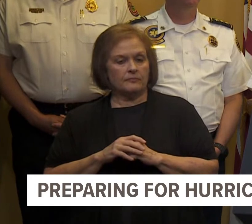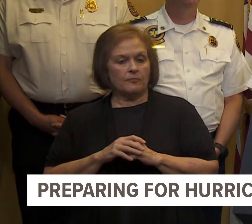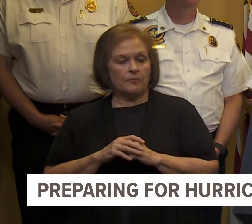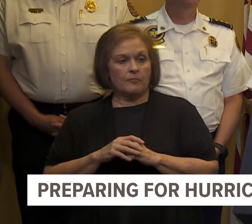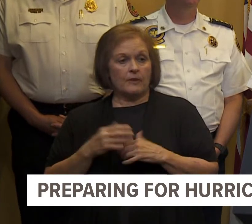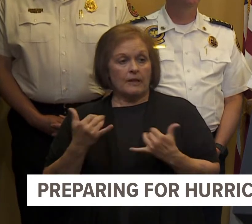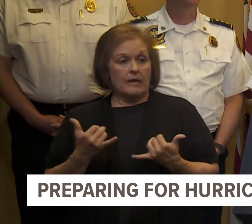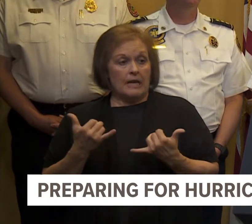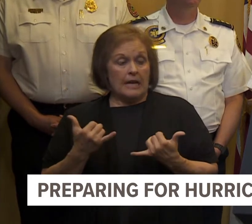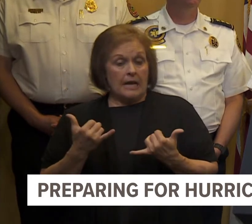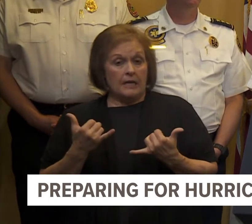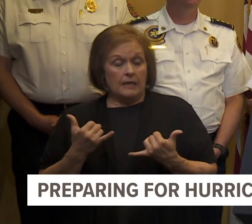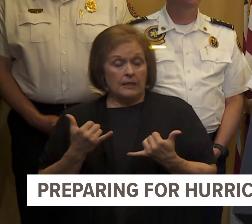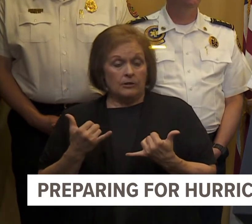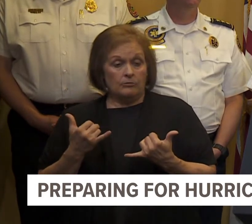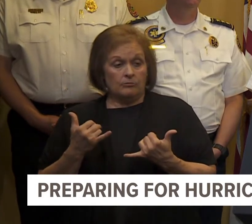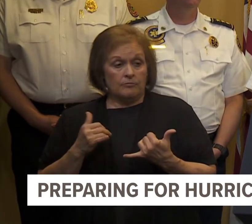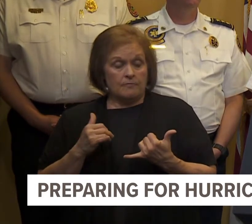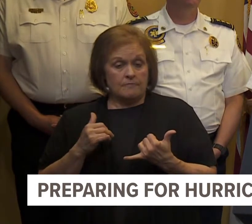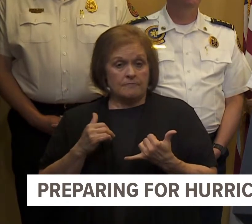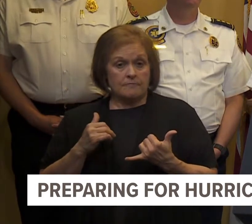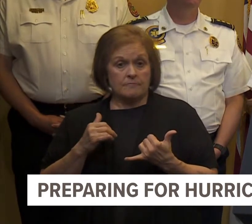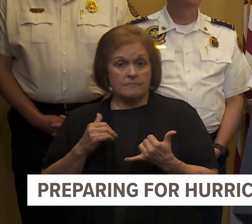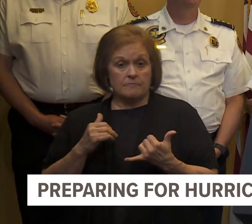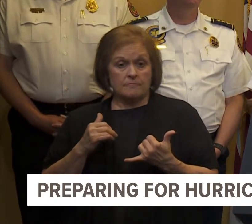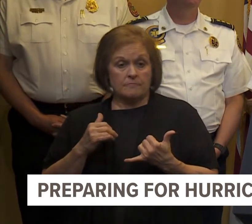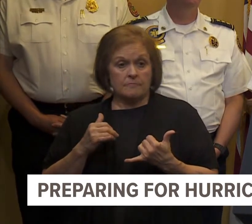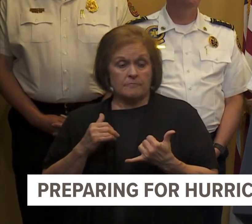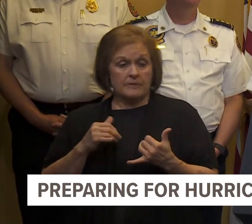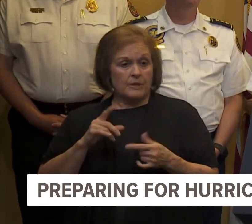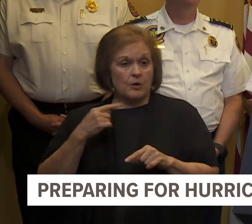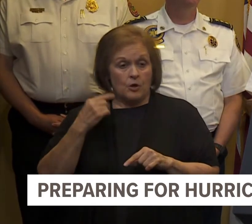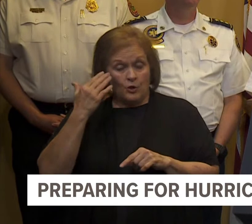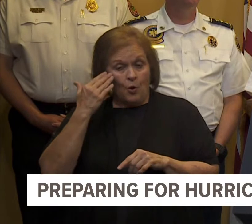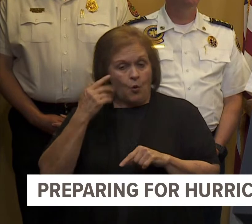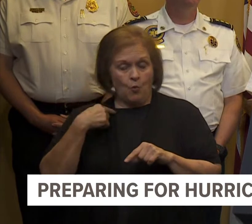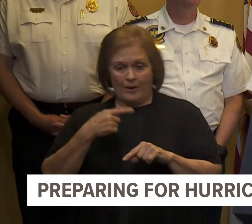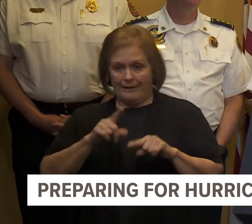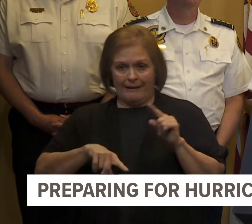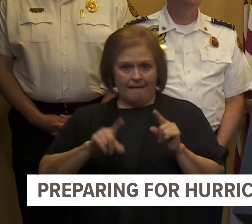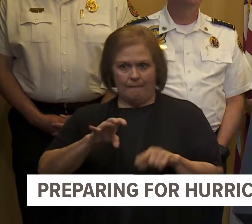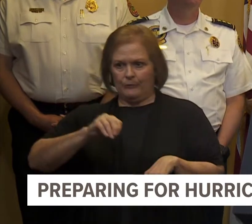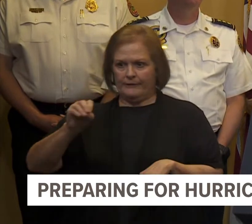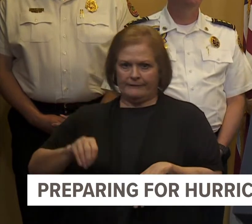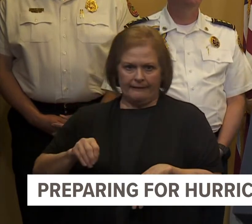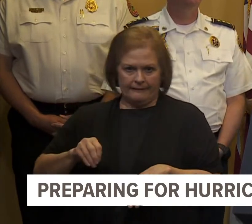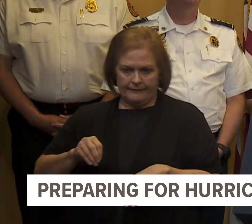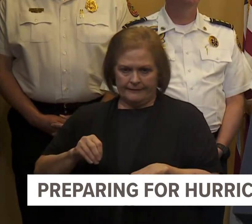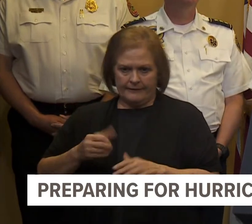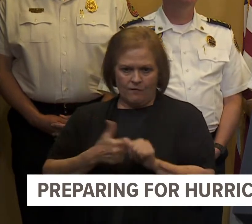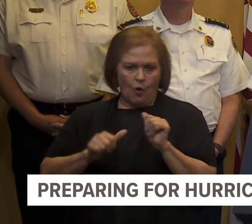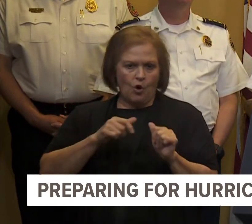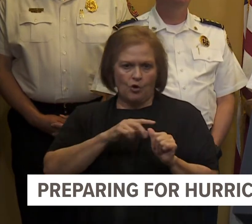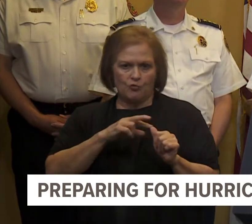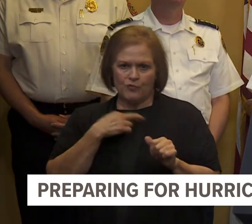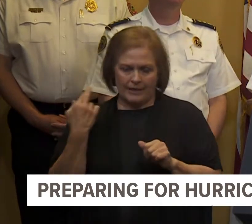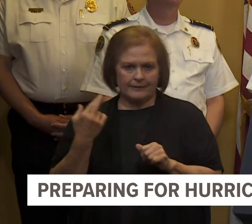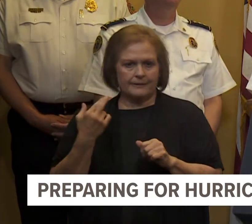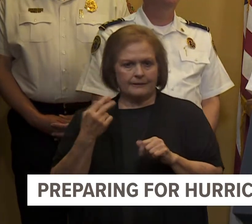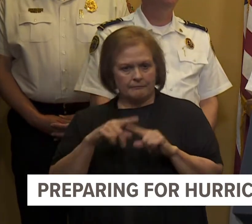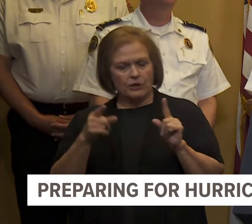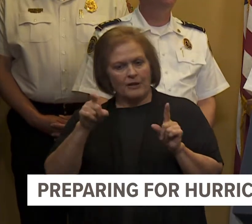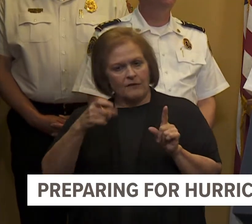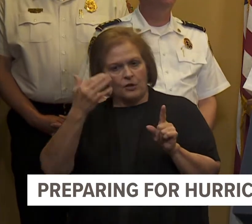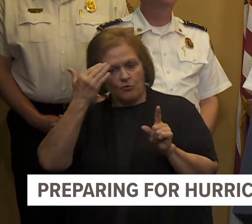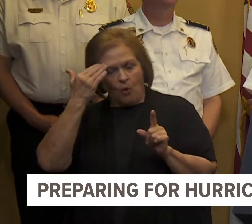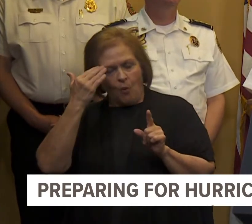As we turn over the system, it's also, again, important to remember we can't eliminate all the risk. Do your personal planning, get a plan,